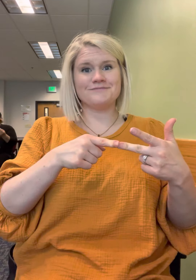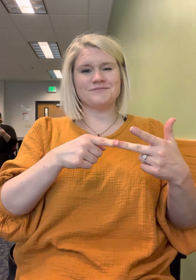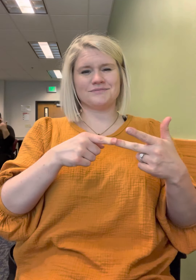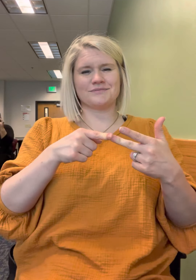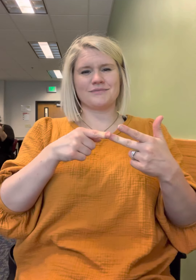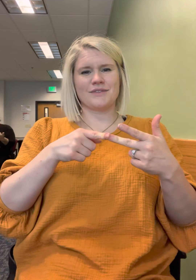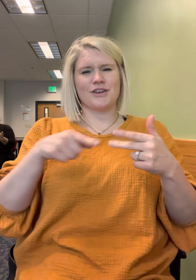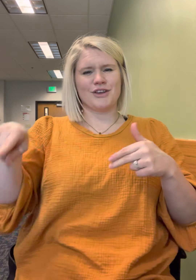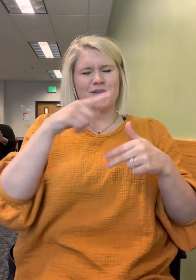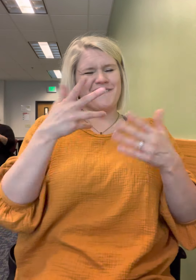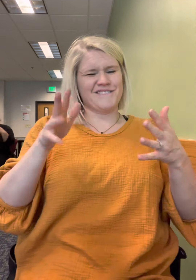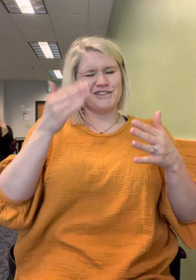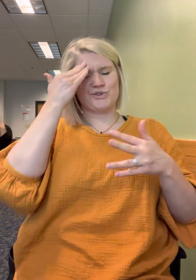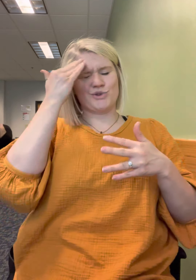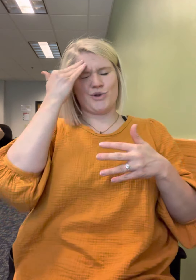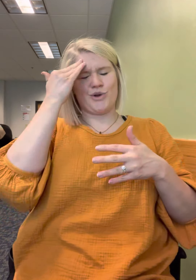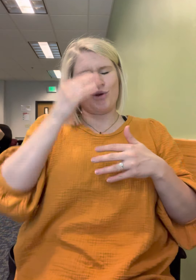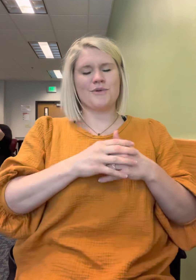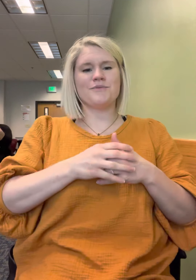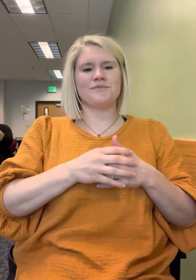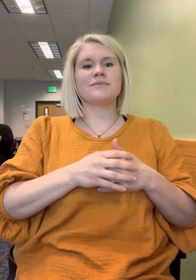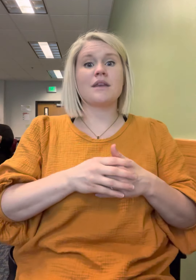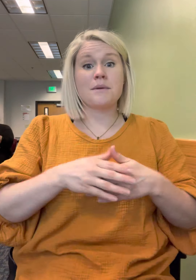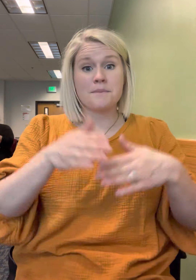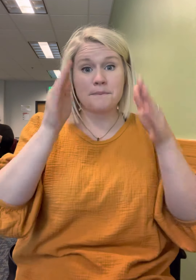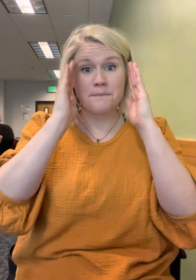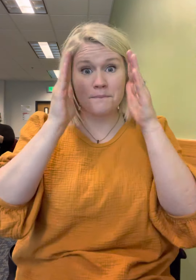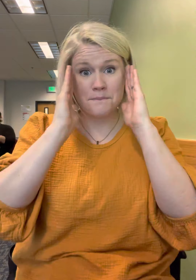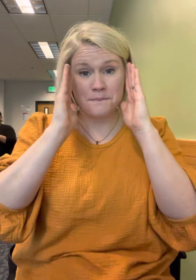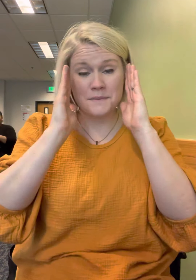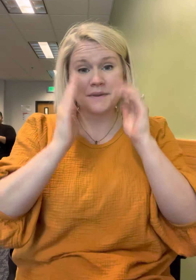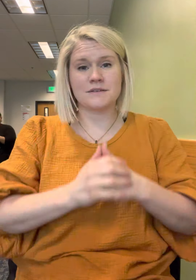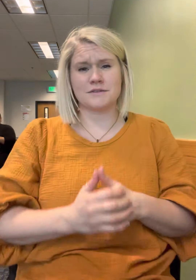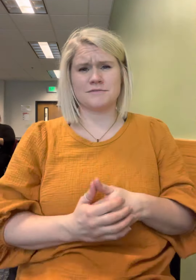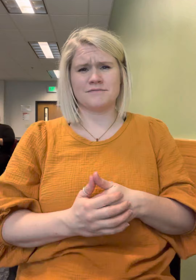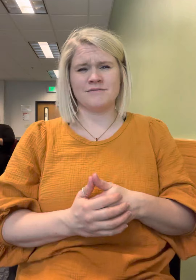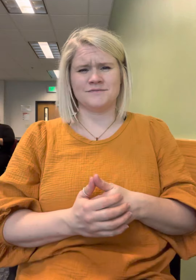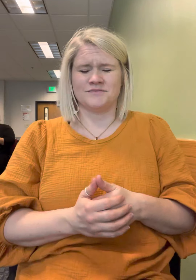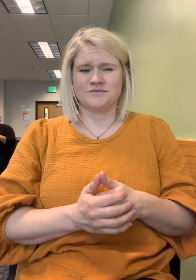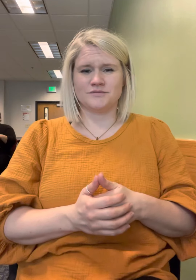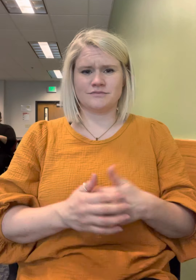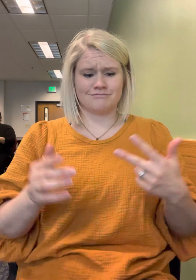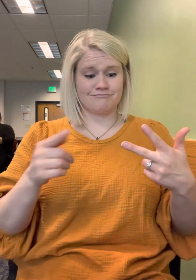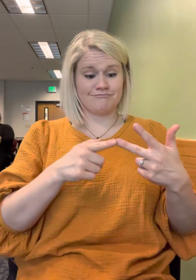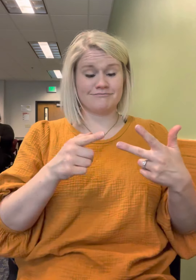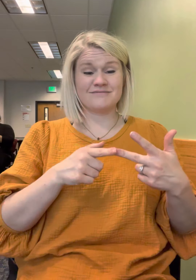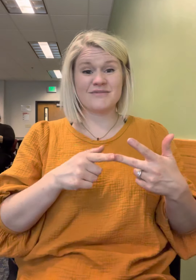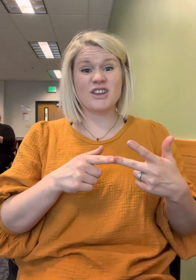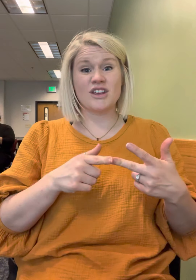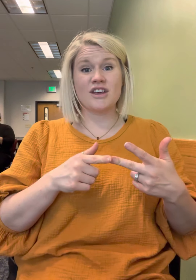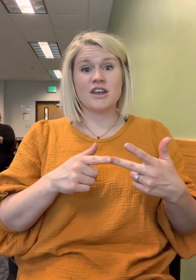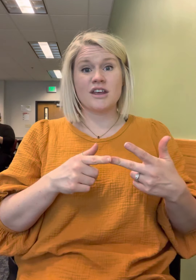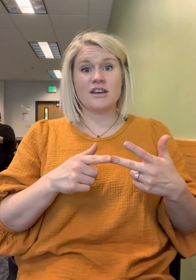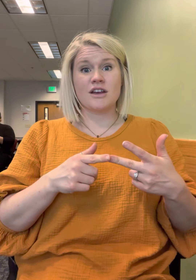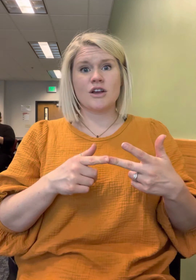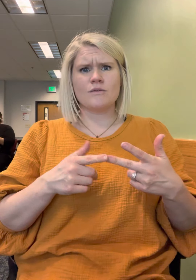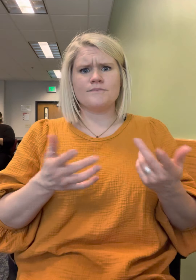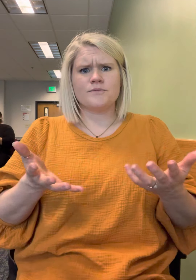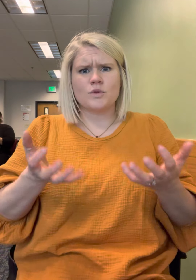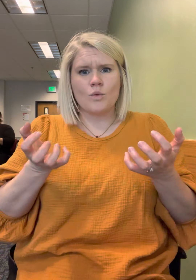attention. Really listen to each other, boys and girls. Not just when I'm talking to you, but when the